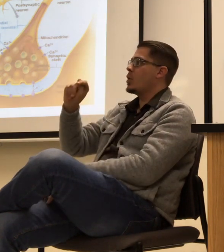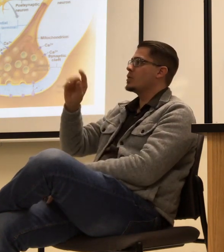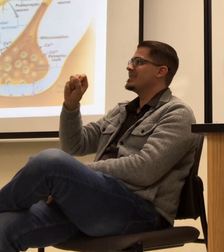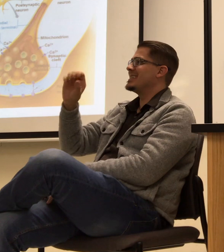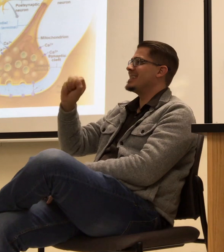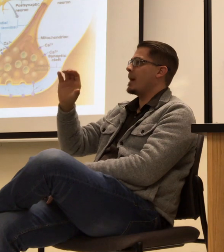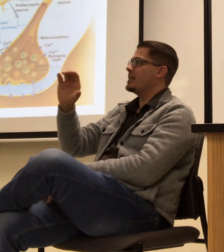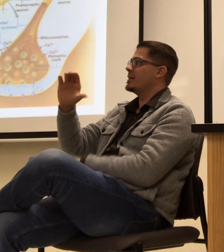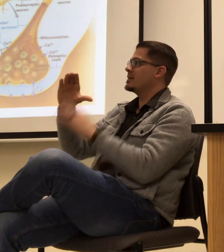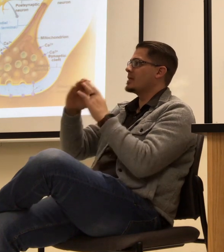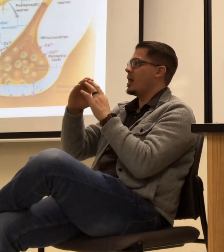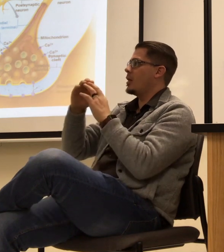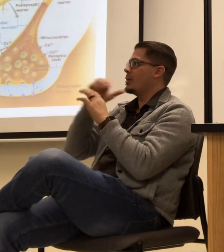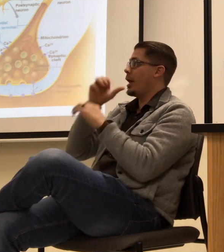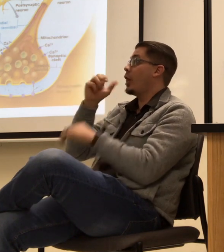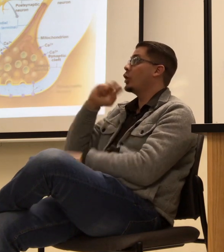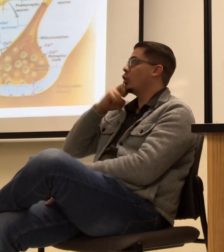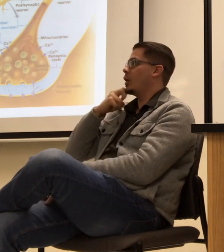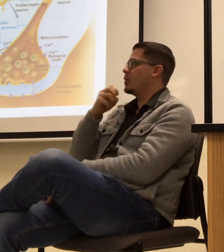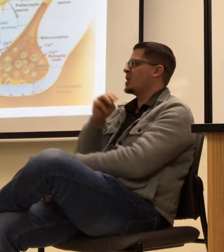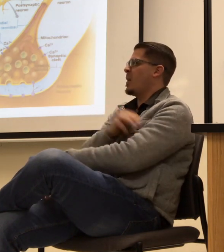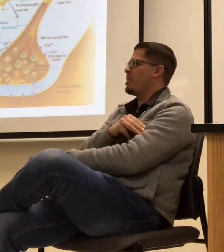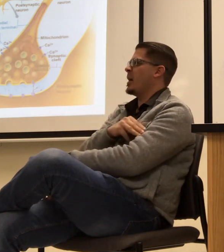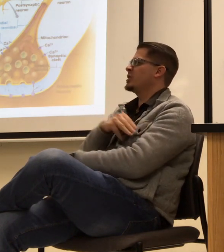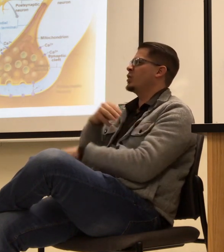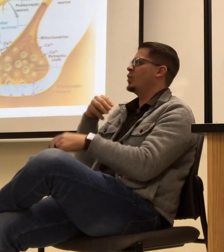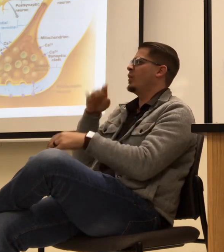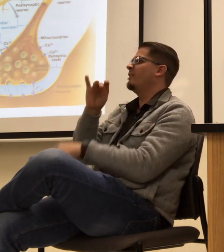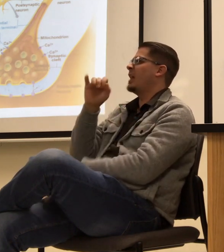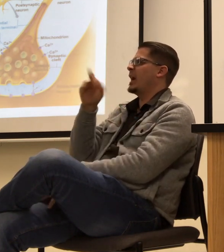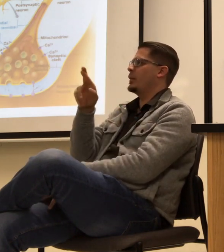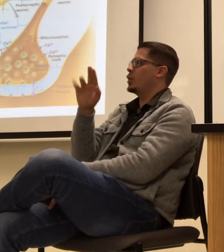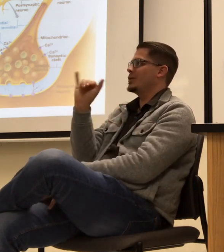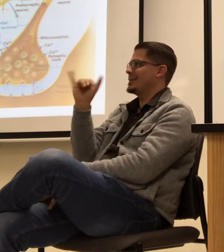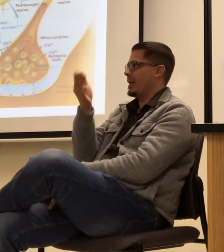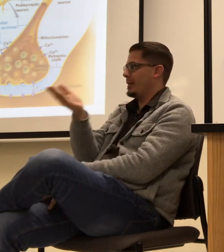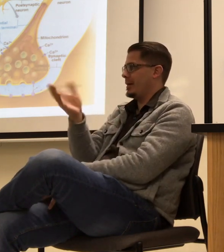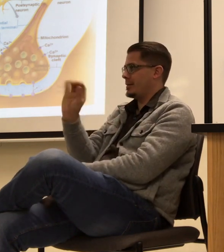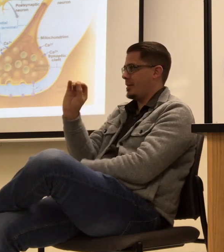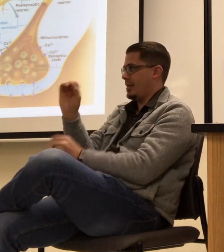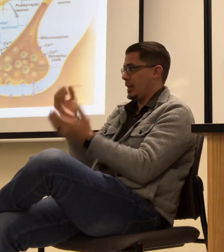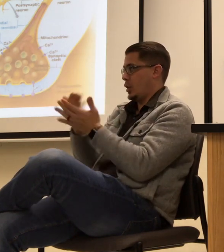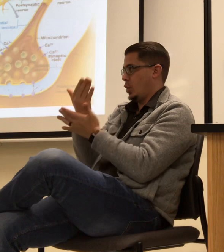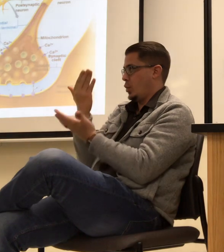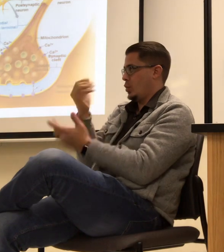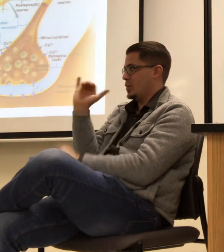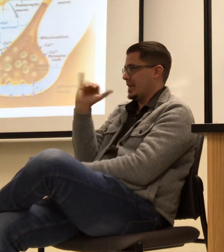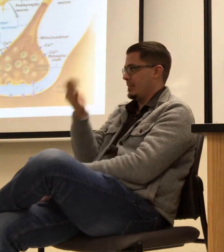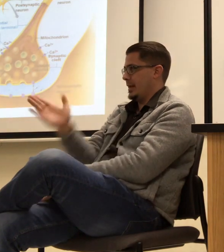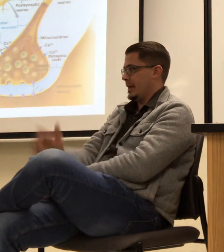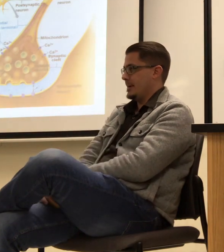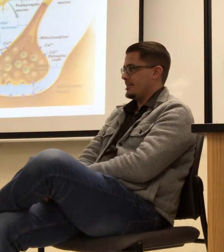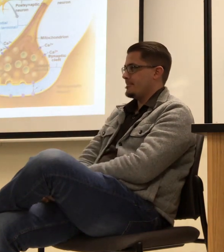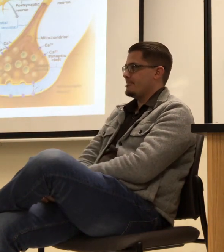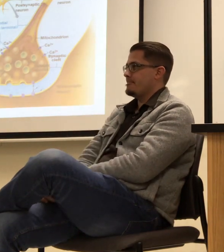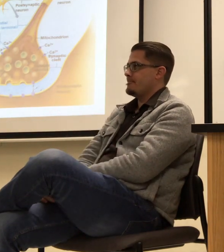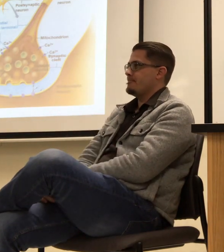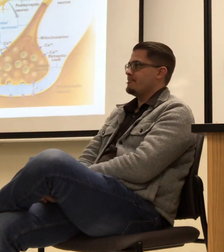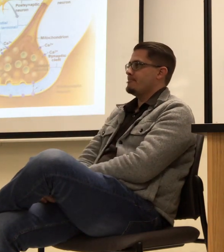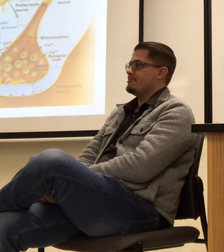another neuron, it was a muscle fiber. So it's the same conversation. So it's nothing new, in my opinion.